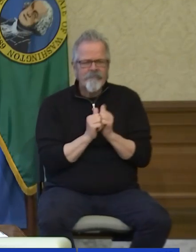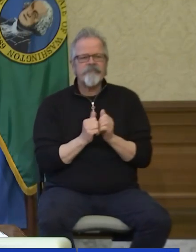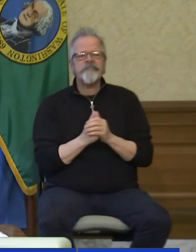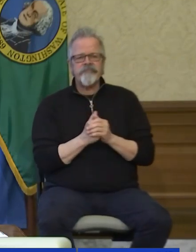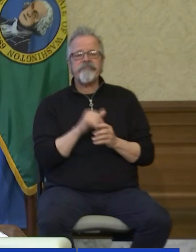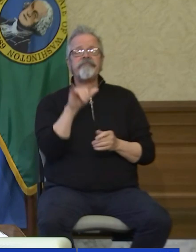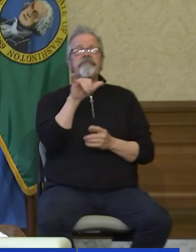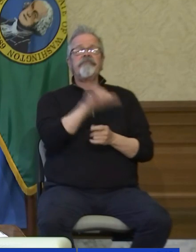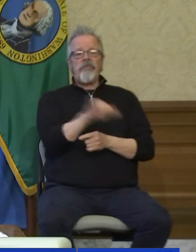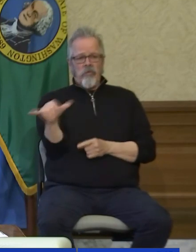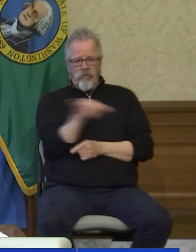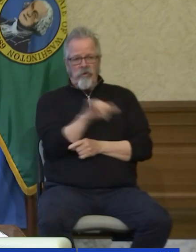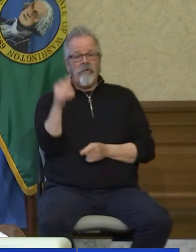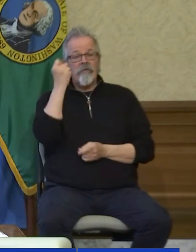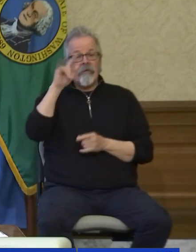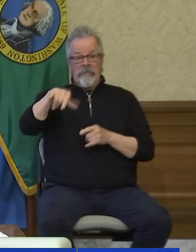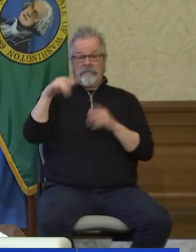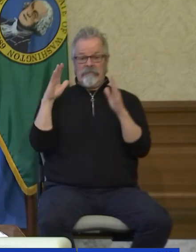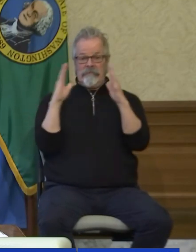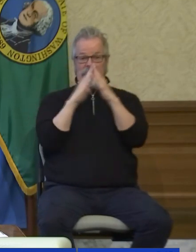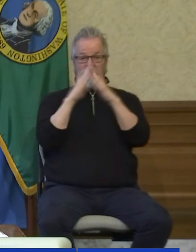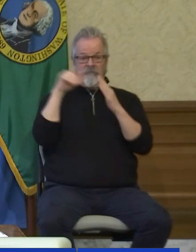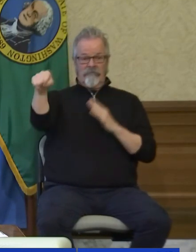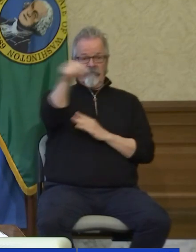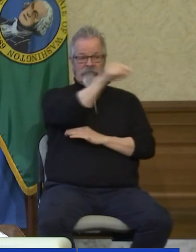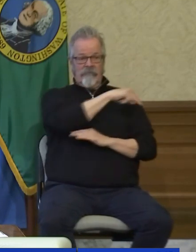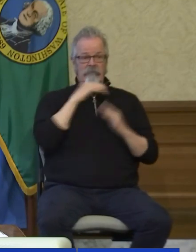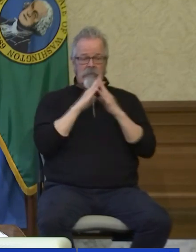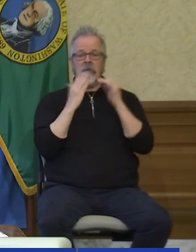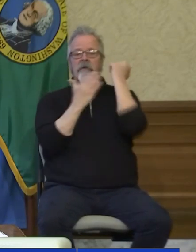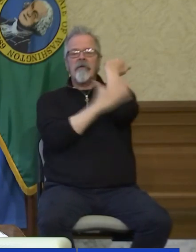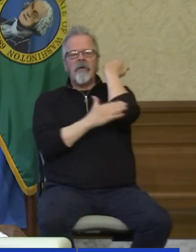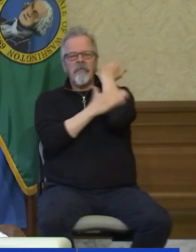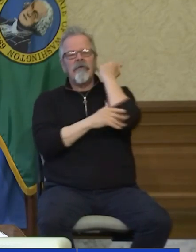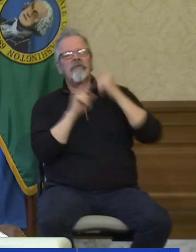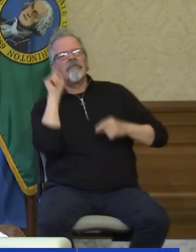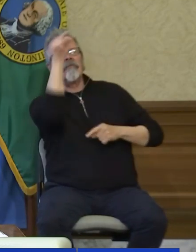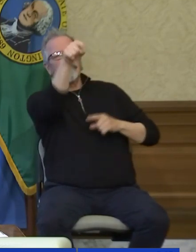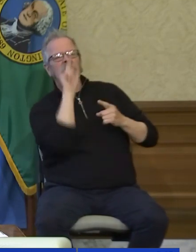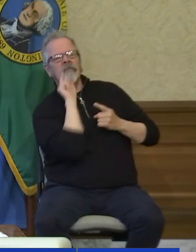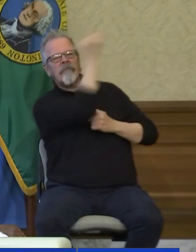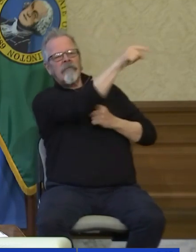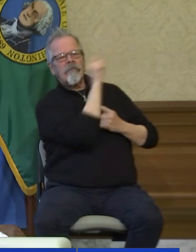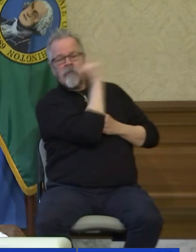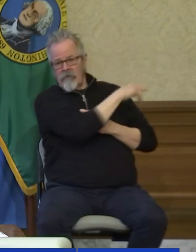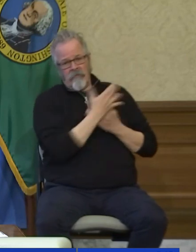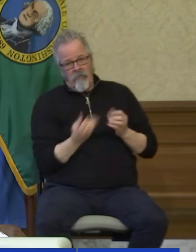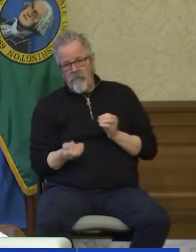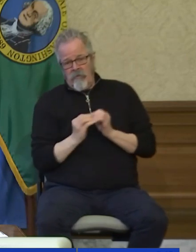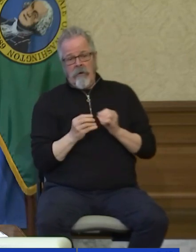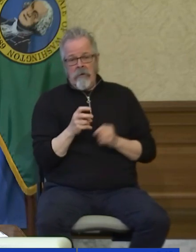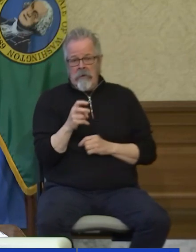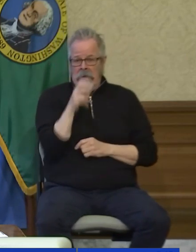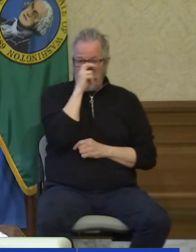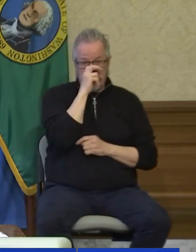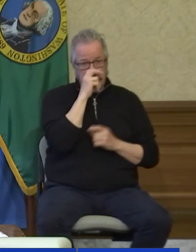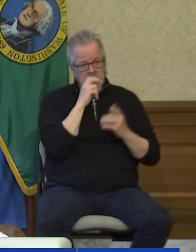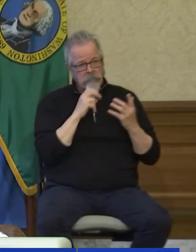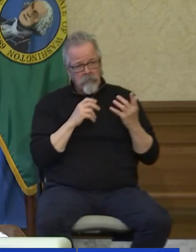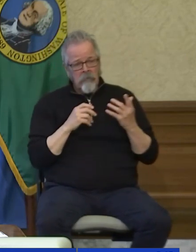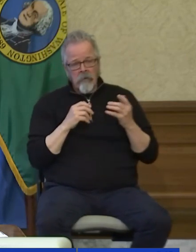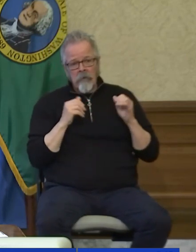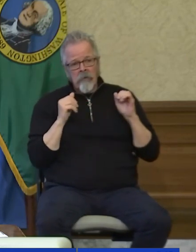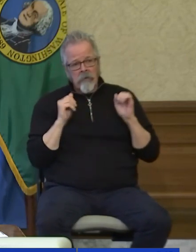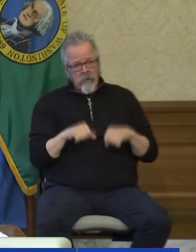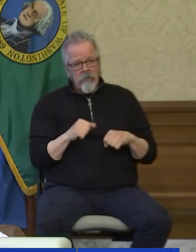jurisdictions, even more restrictive than those in our state Stay Home and Stay Healthy initiative. And that is up to their